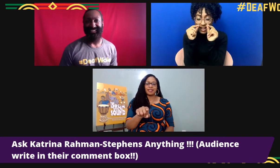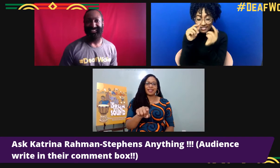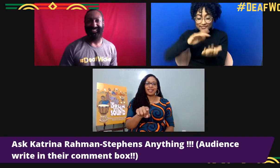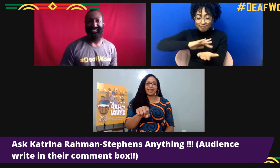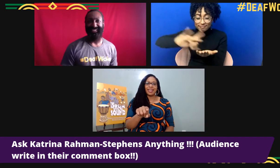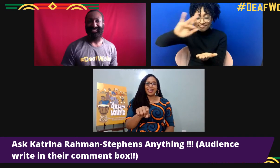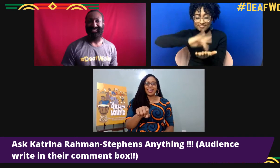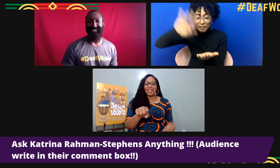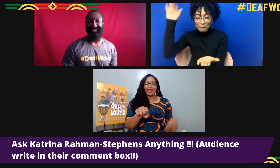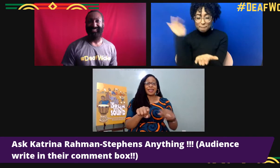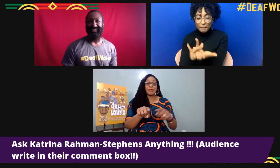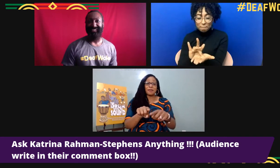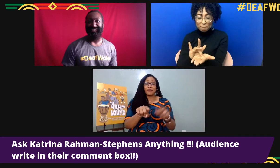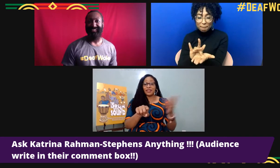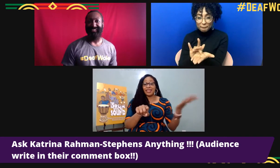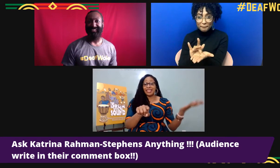stopped.